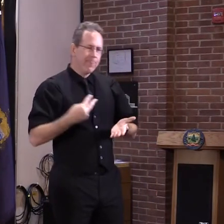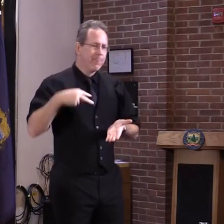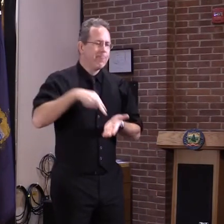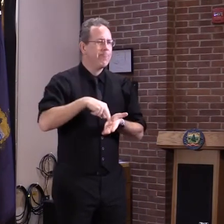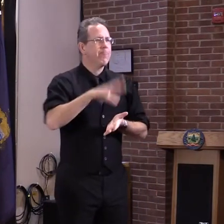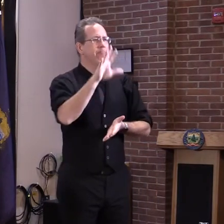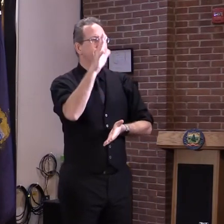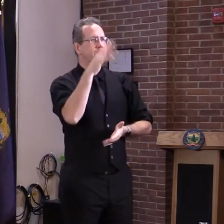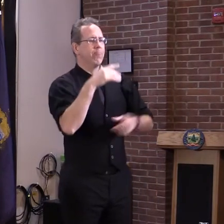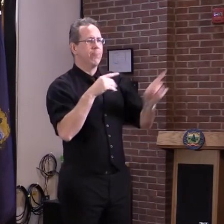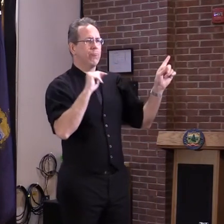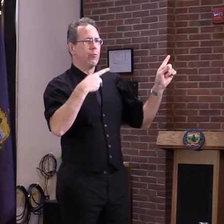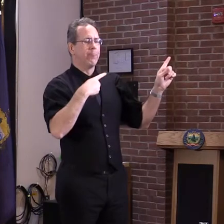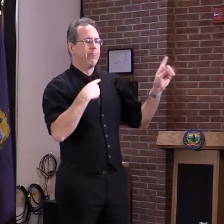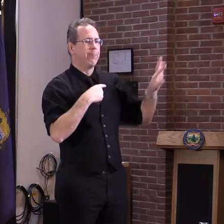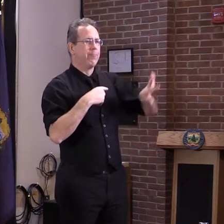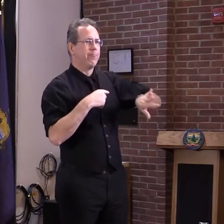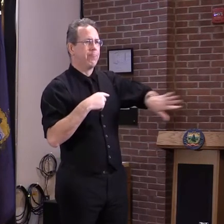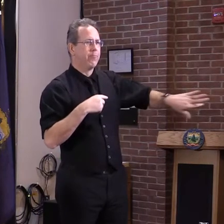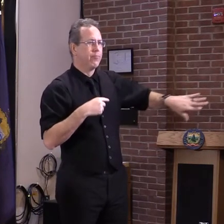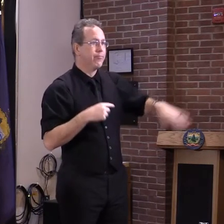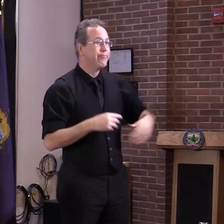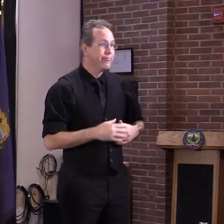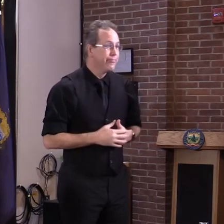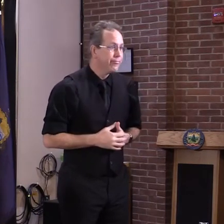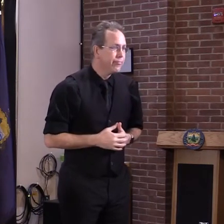months, into the next election.